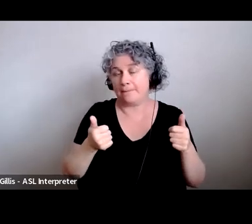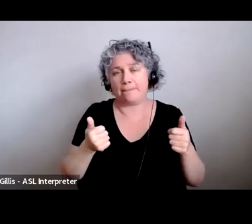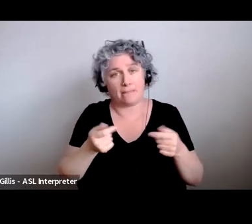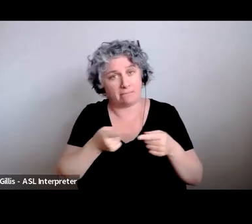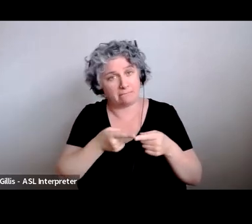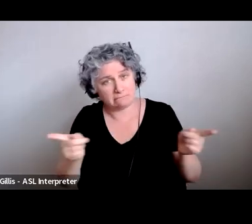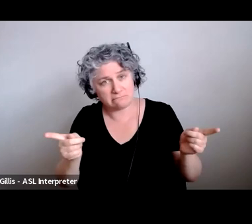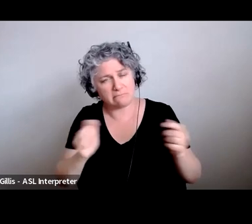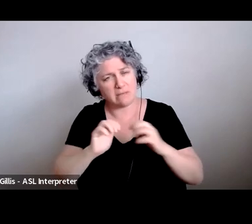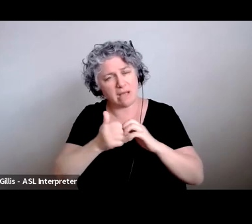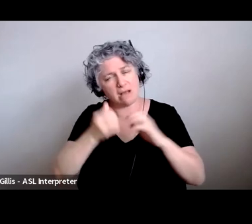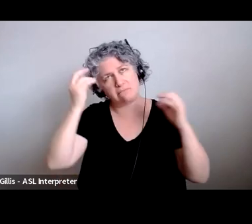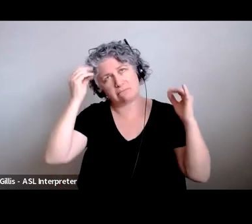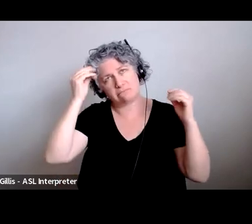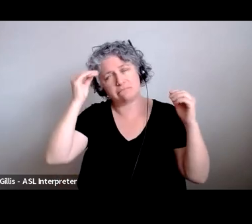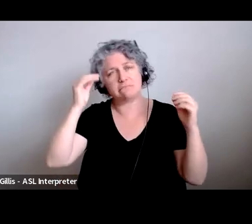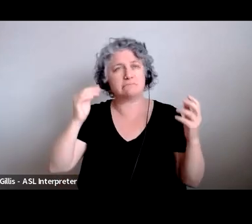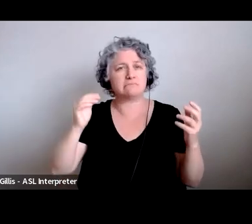done about